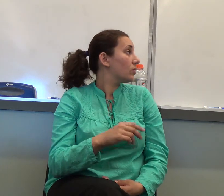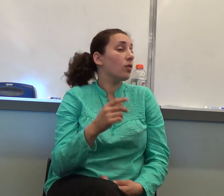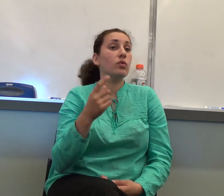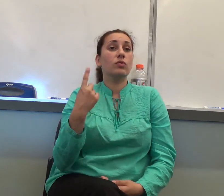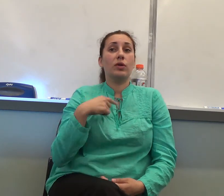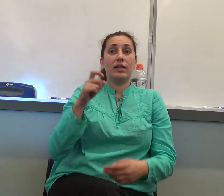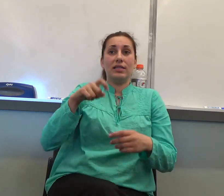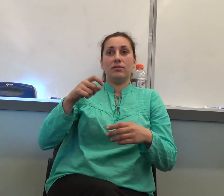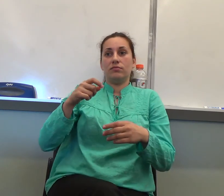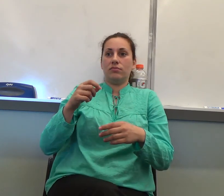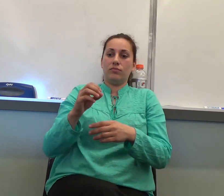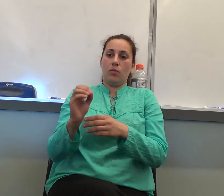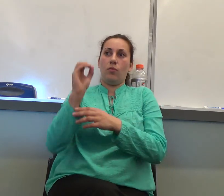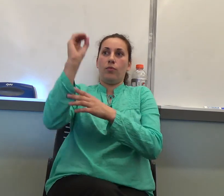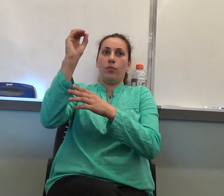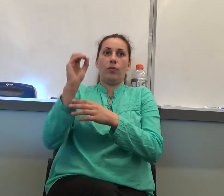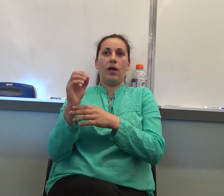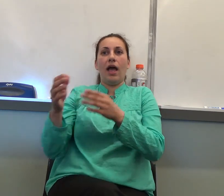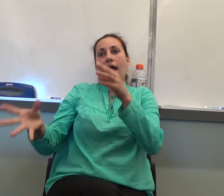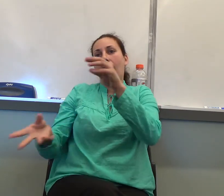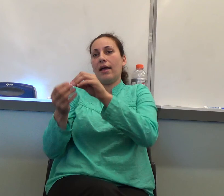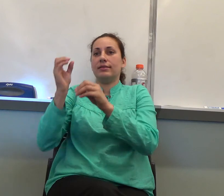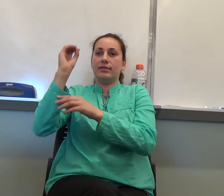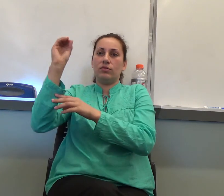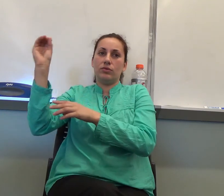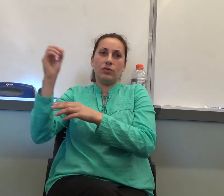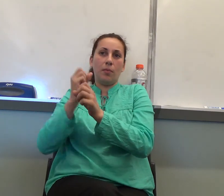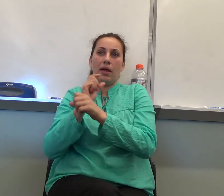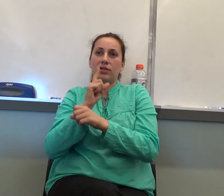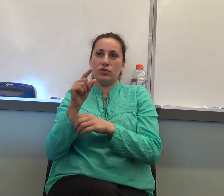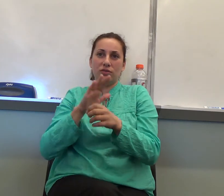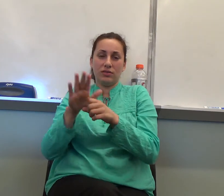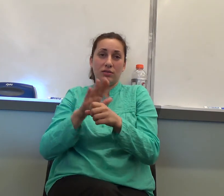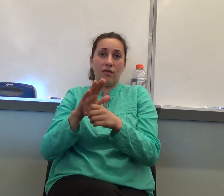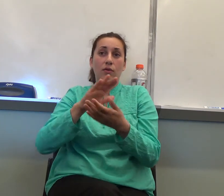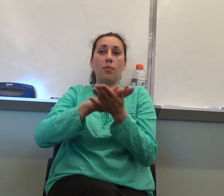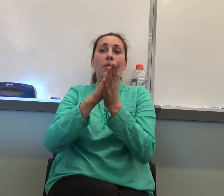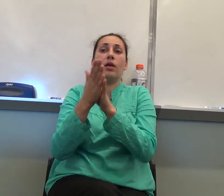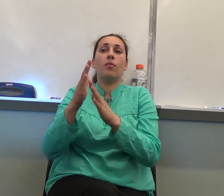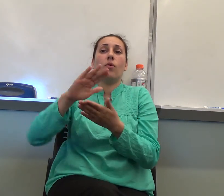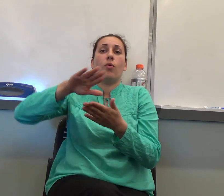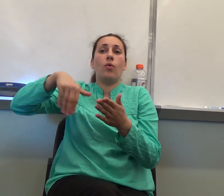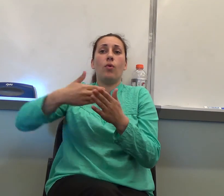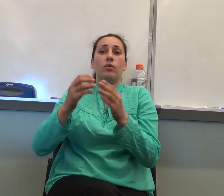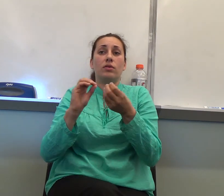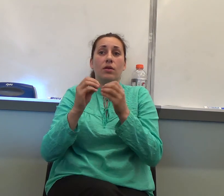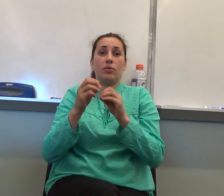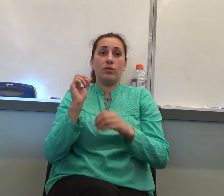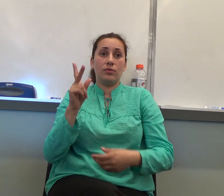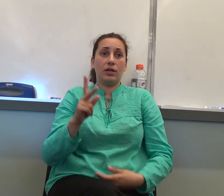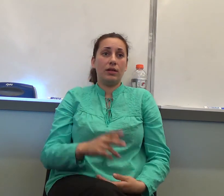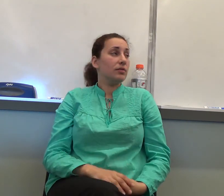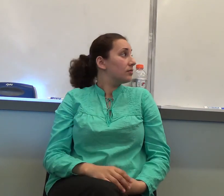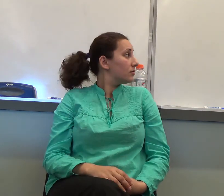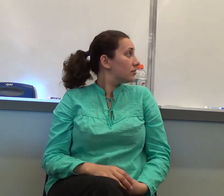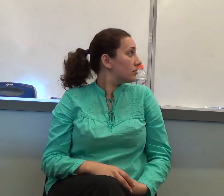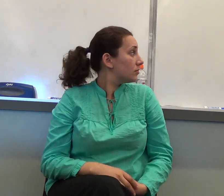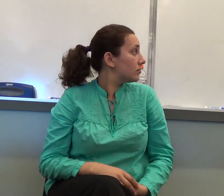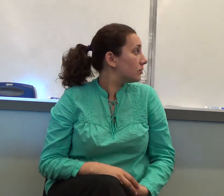door and see if it's 5 or greater. So let's try it. All right, 54 into 473 would be,